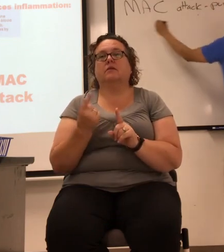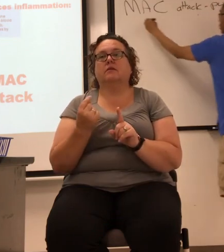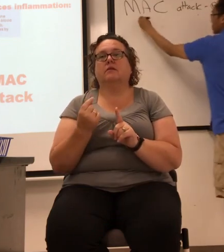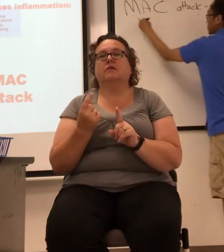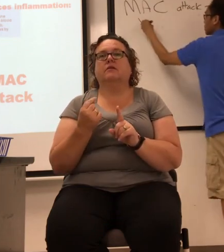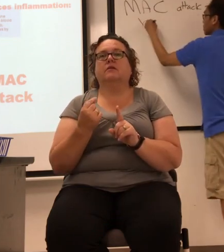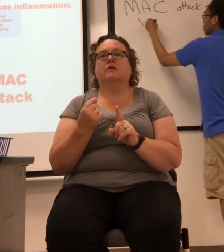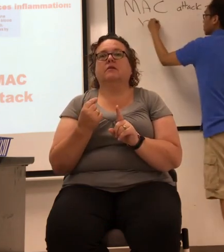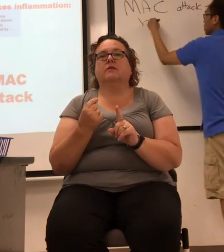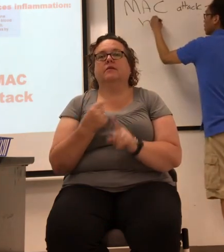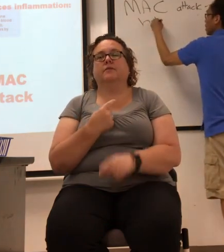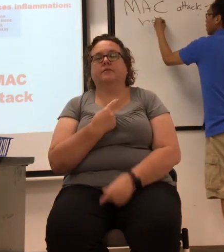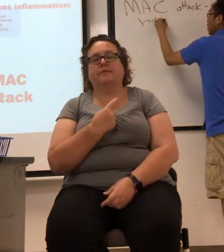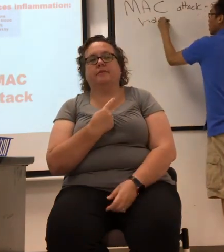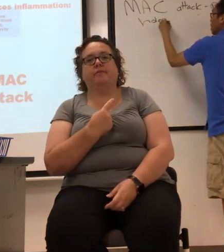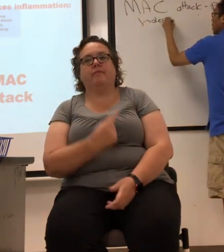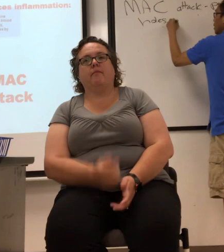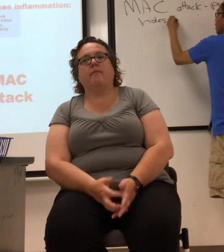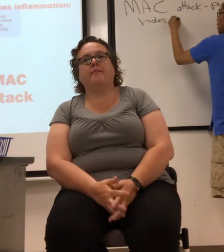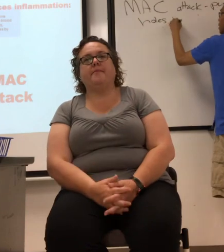punches holes